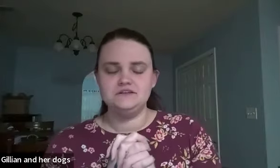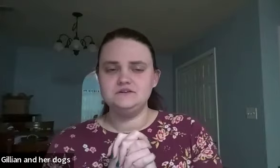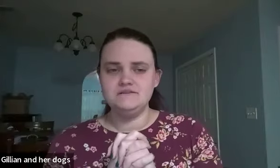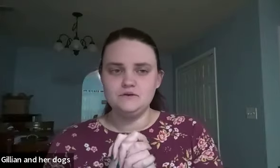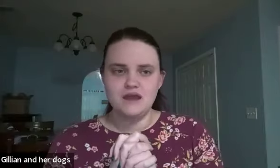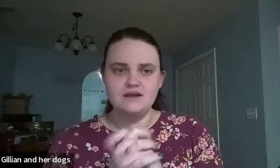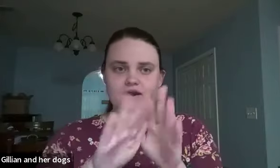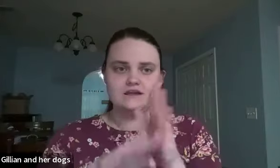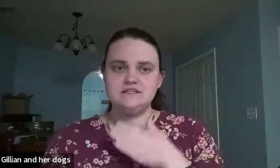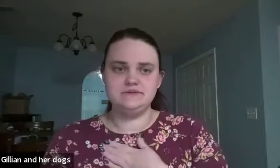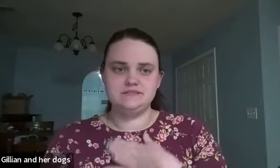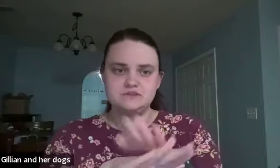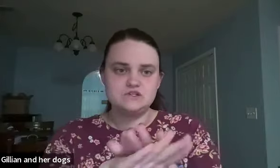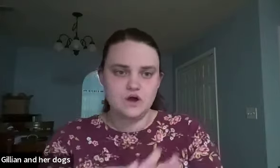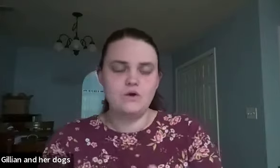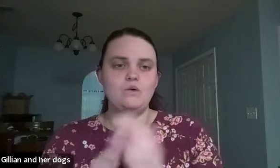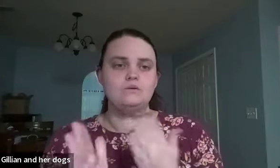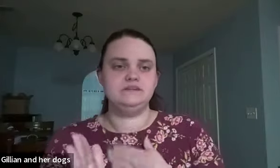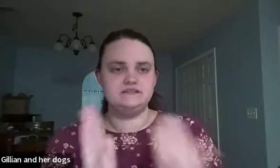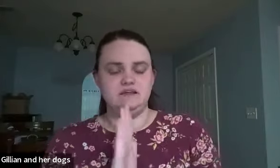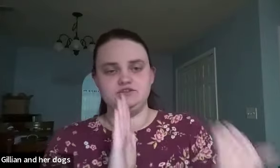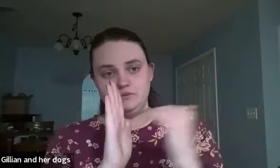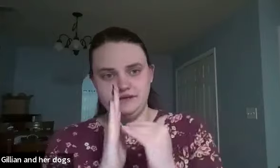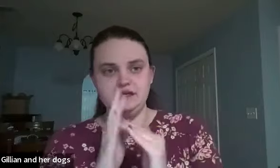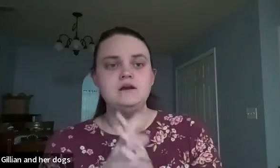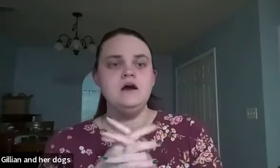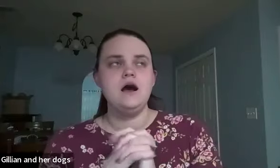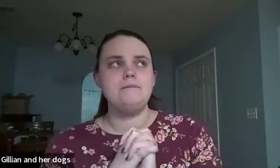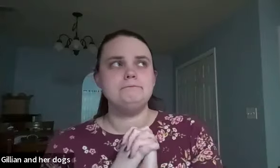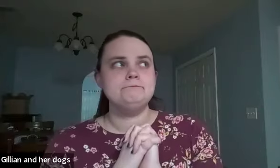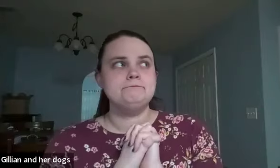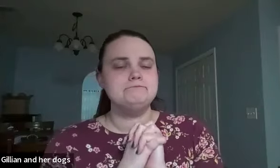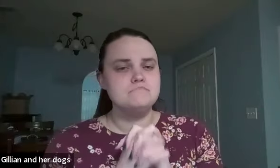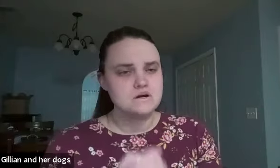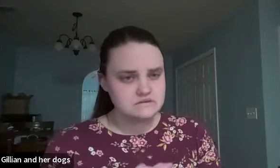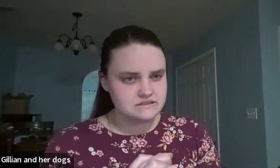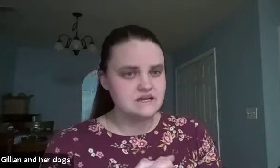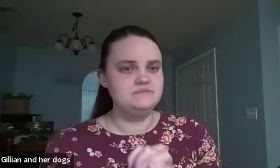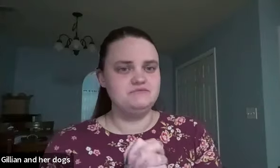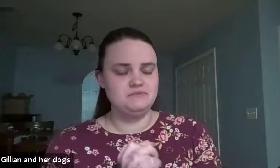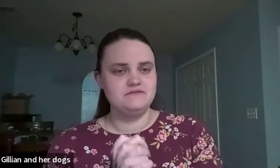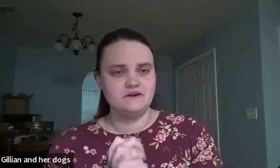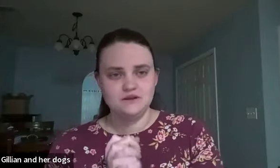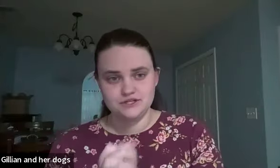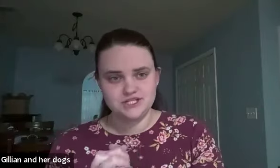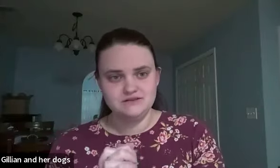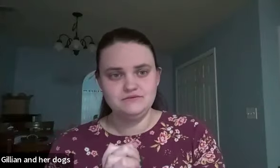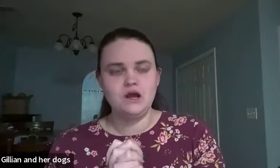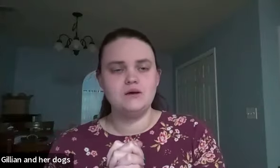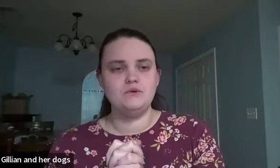And do not feel bad for asking to be slow or please like to repeat. Most of the time, deaf people are very appreciative